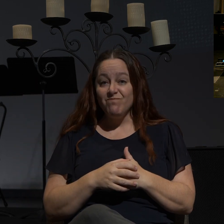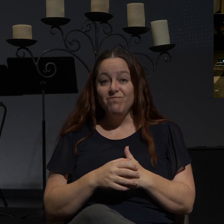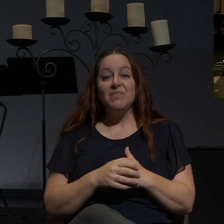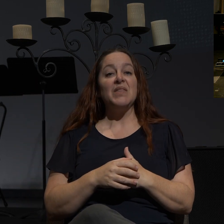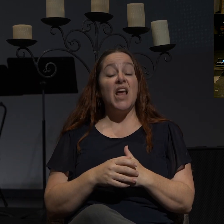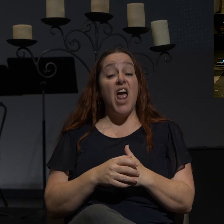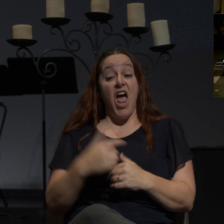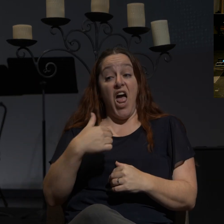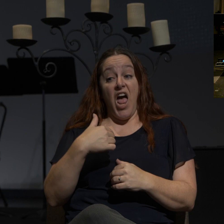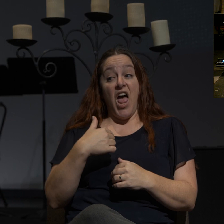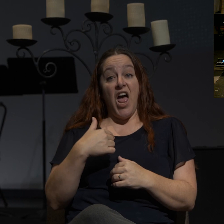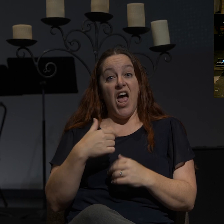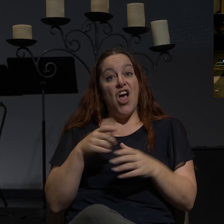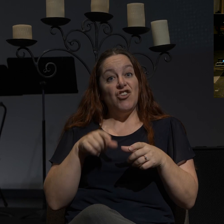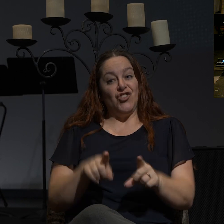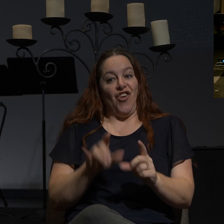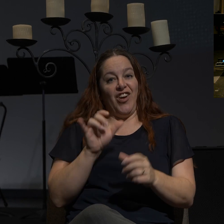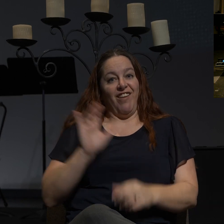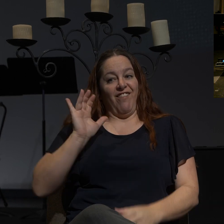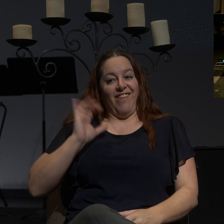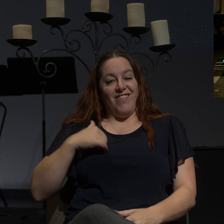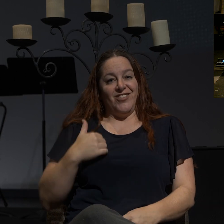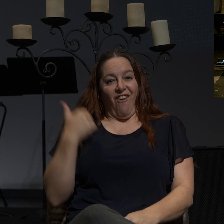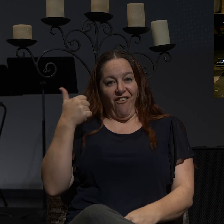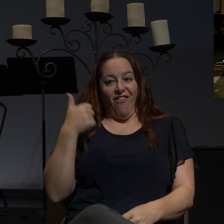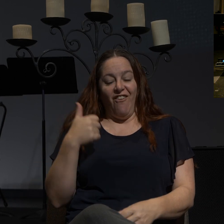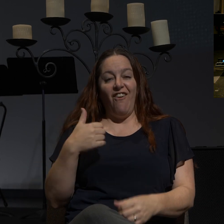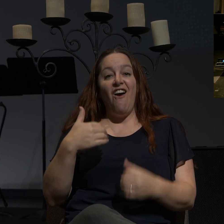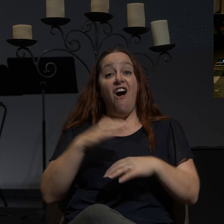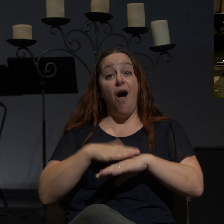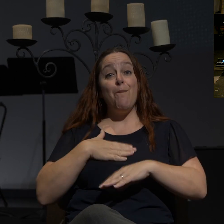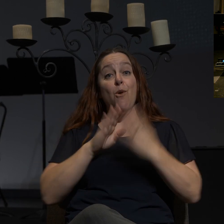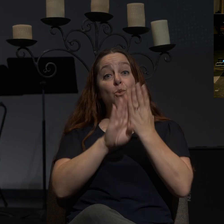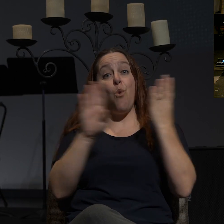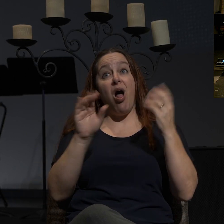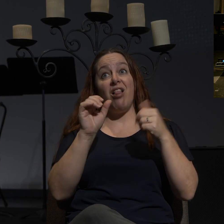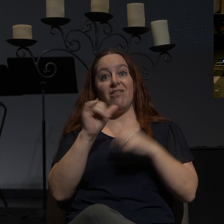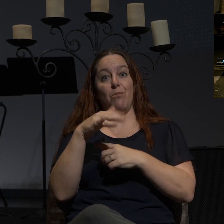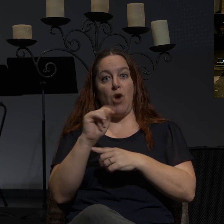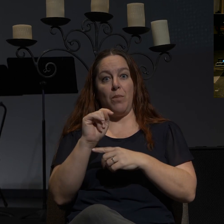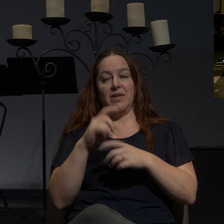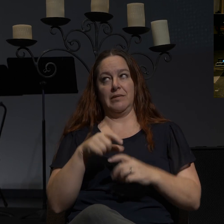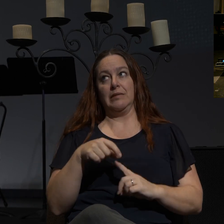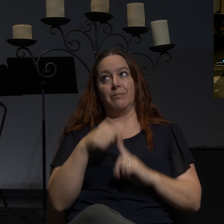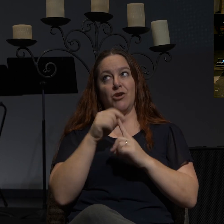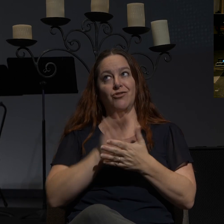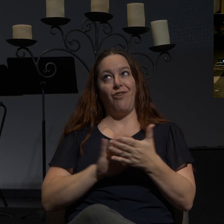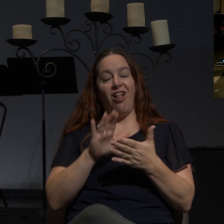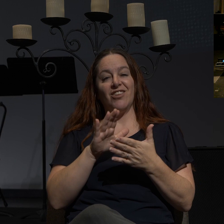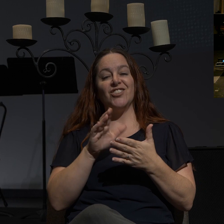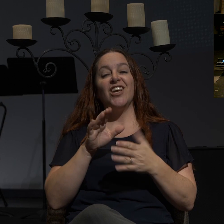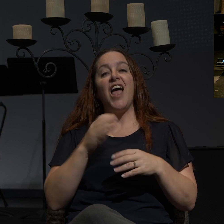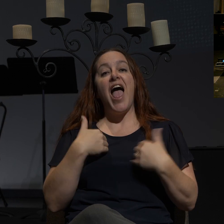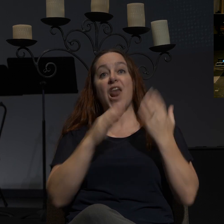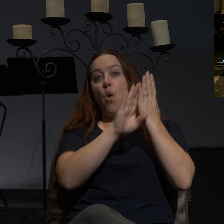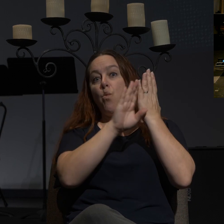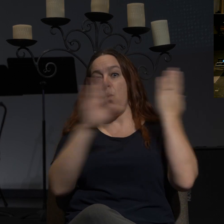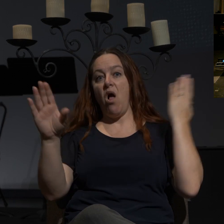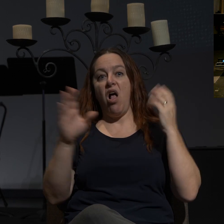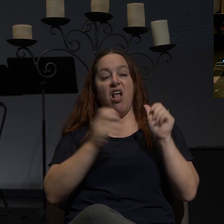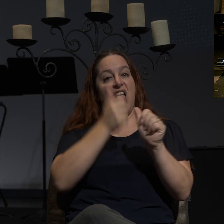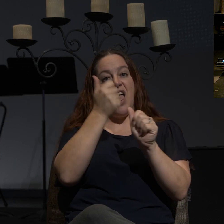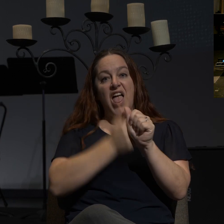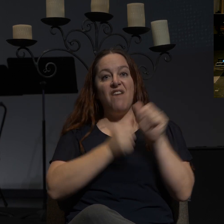And when I was during these formative ages, I had on a wall in my apartment, especially in college and after college, I had a wall that had